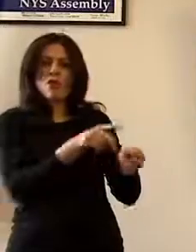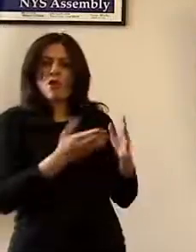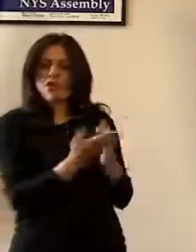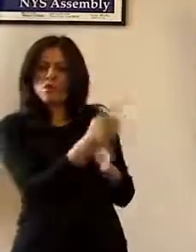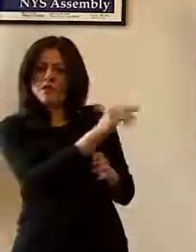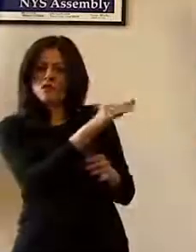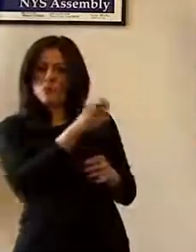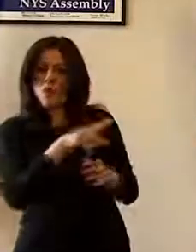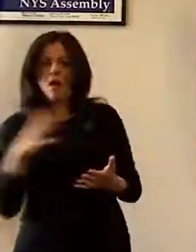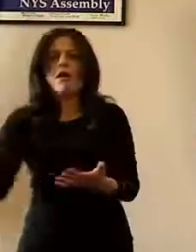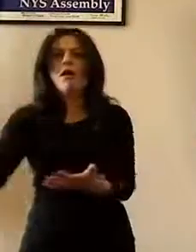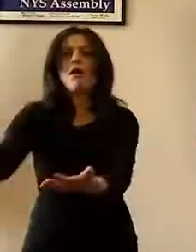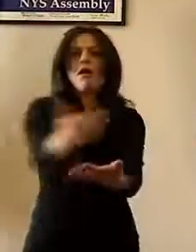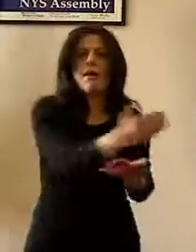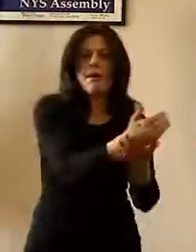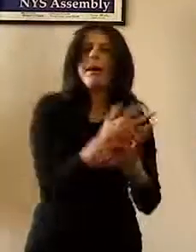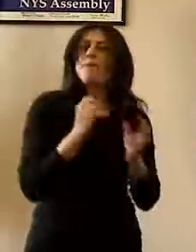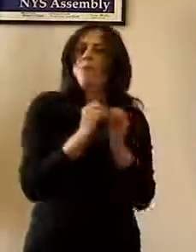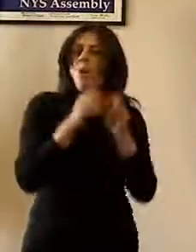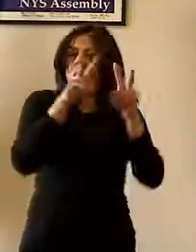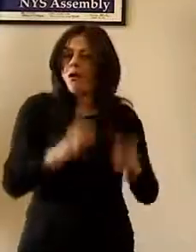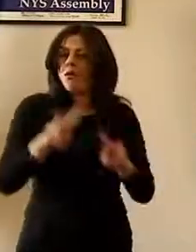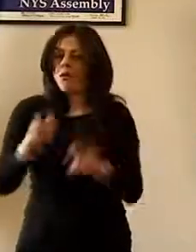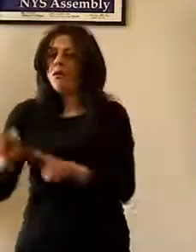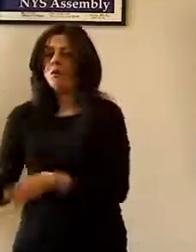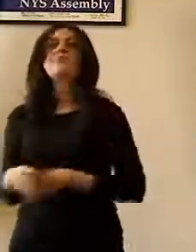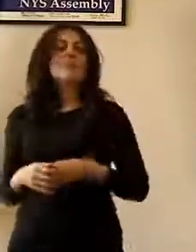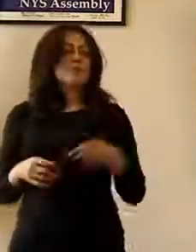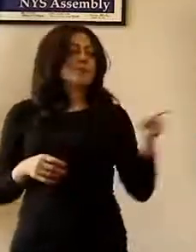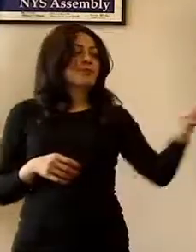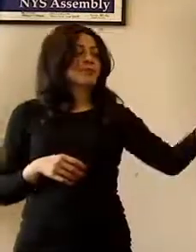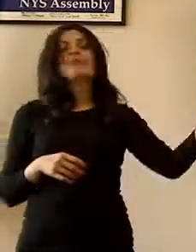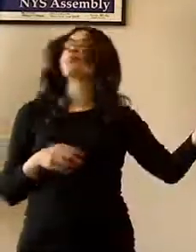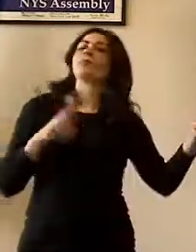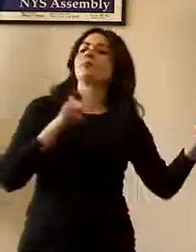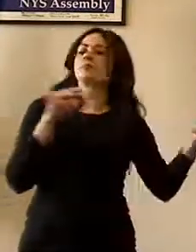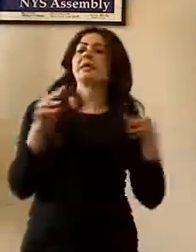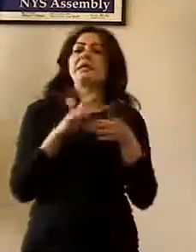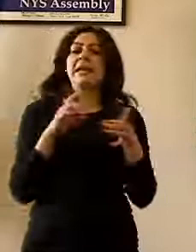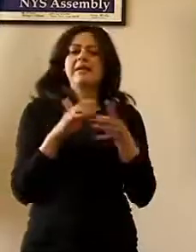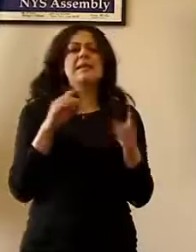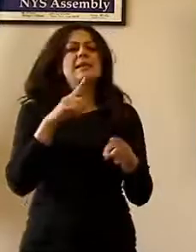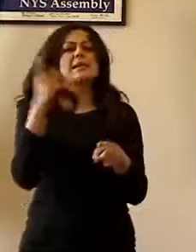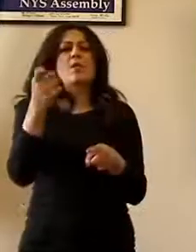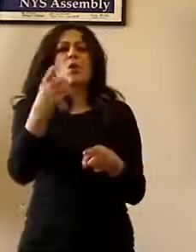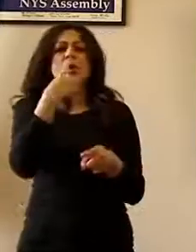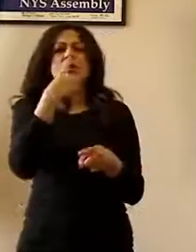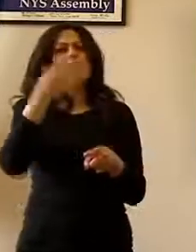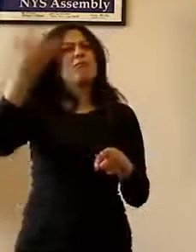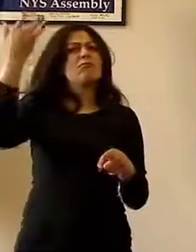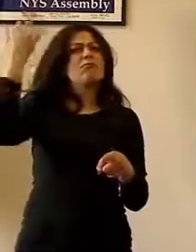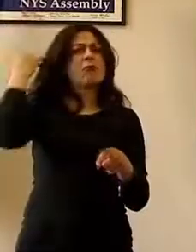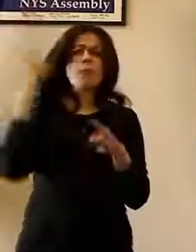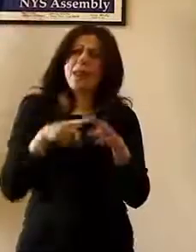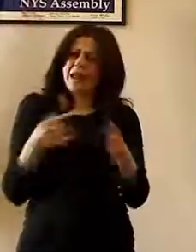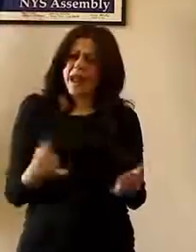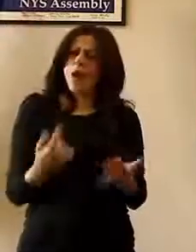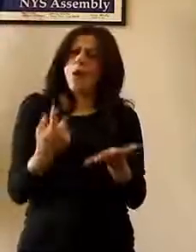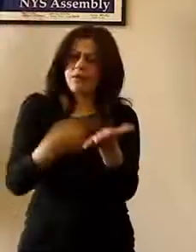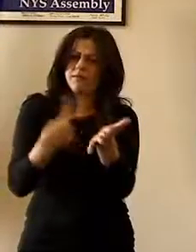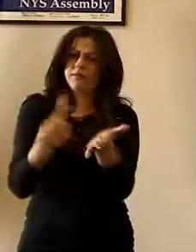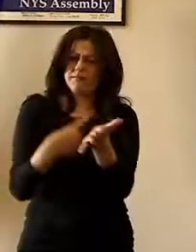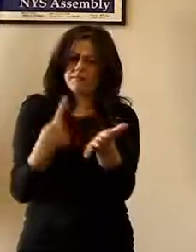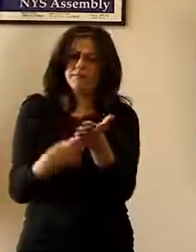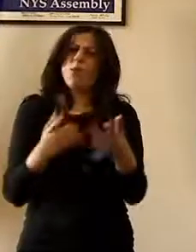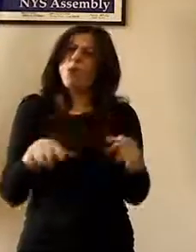reports. So we did get a question that came in earlier today. I'd like to answer it now. I think it's probably worth discussing to some